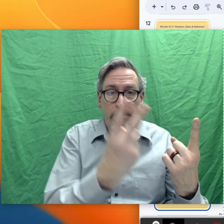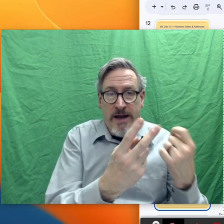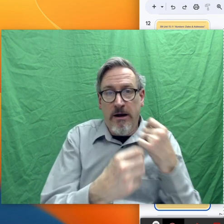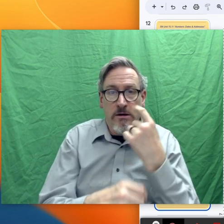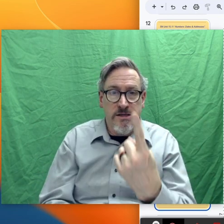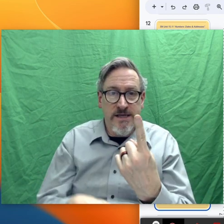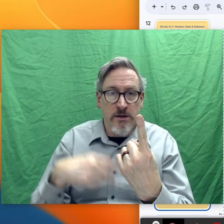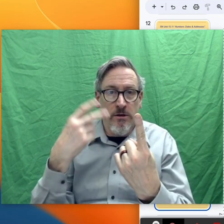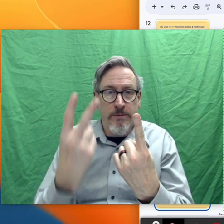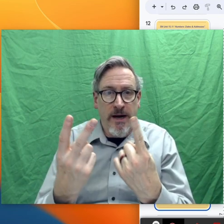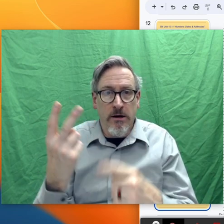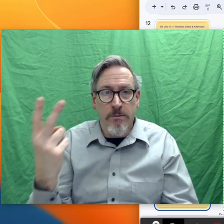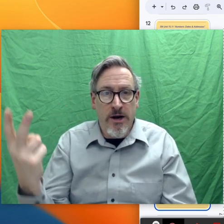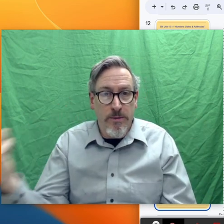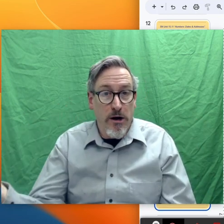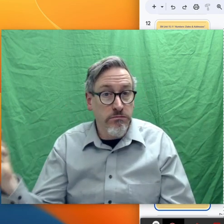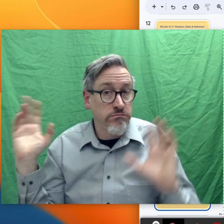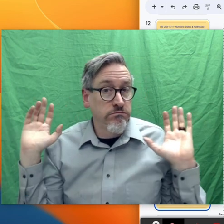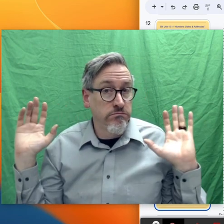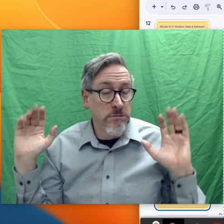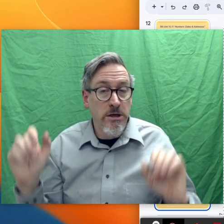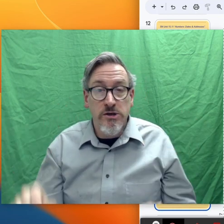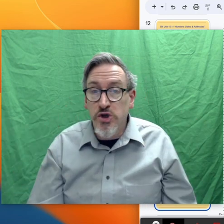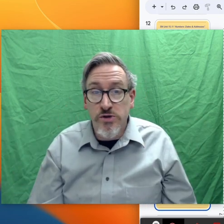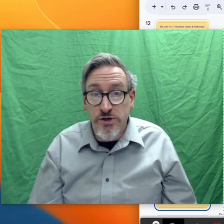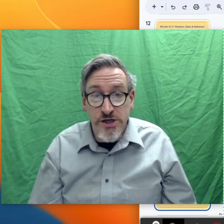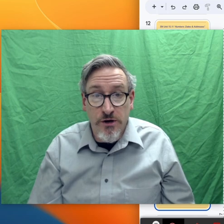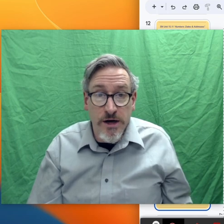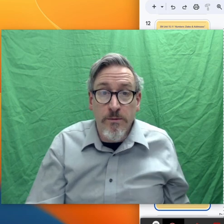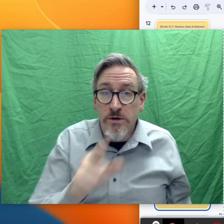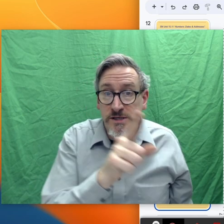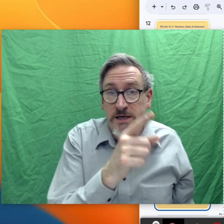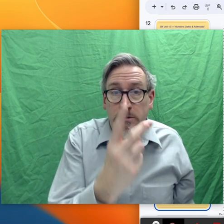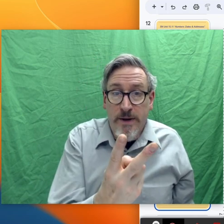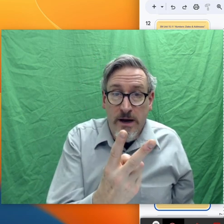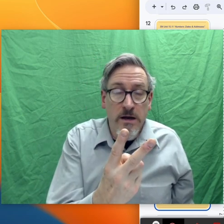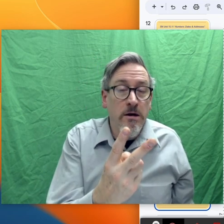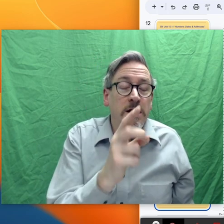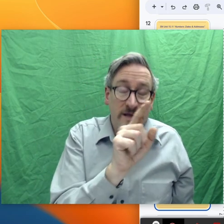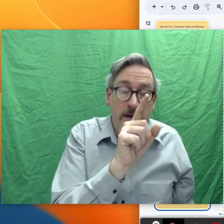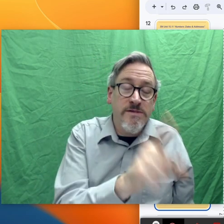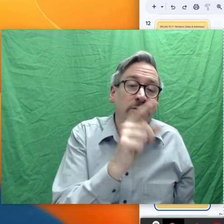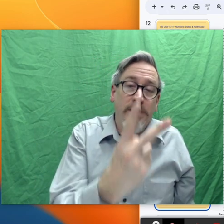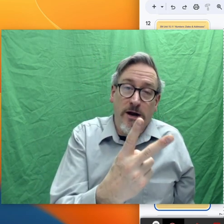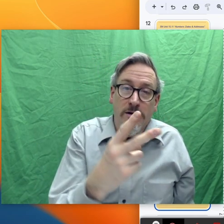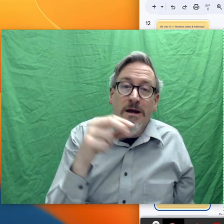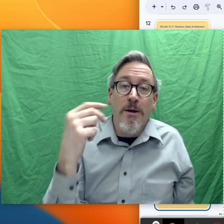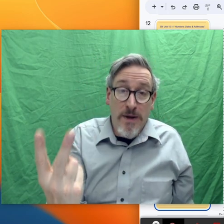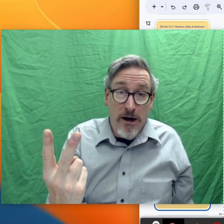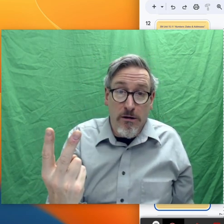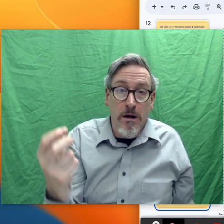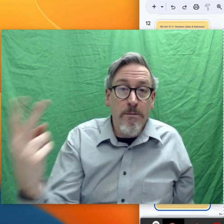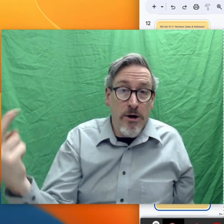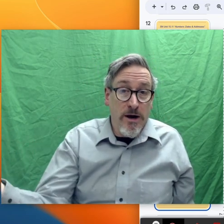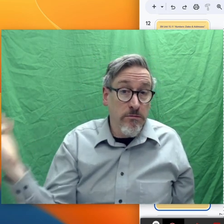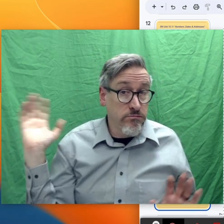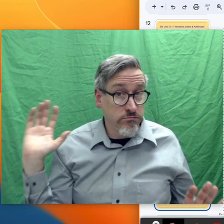single pair, pair, pair. Social security number, single pair, single pair,